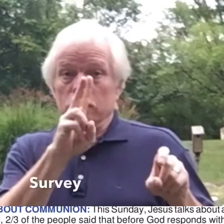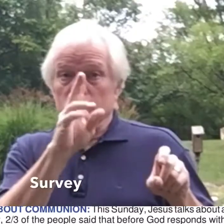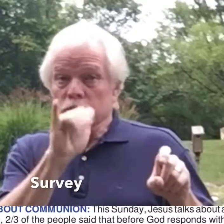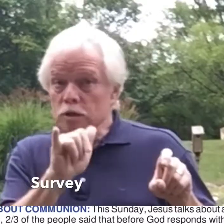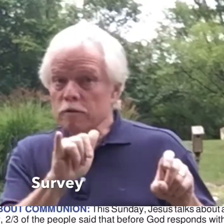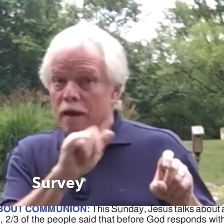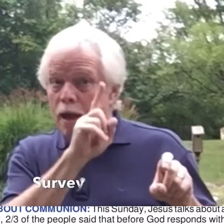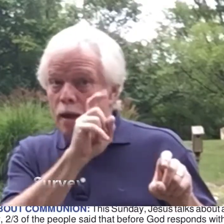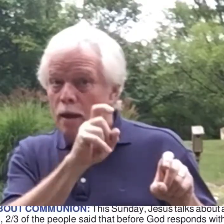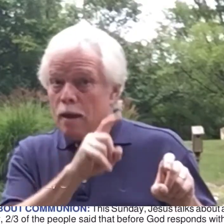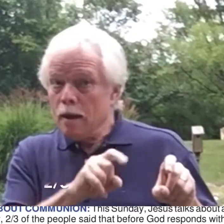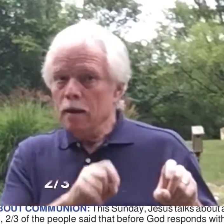survey.